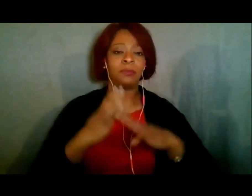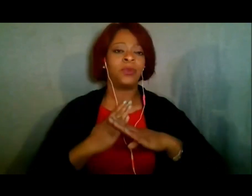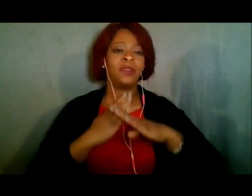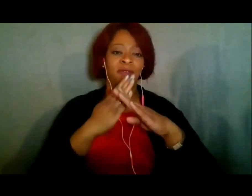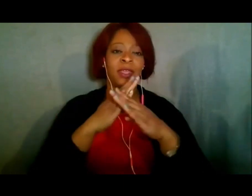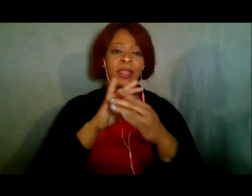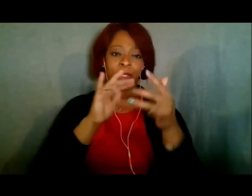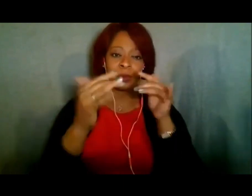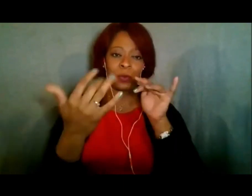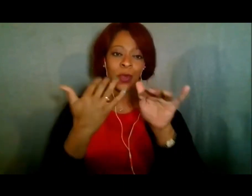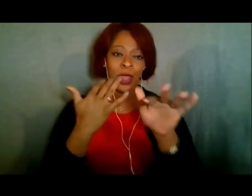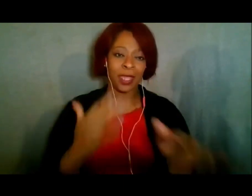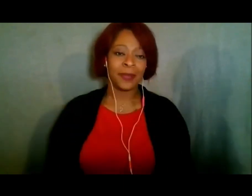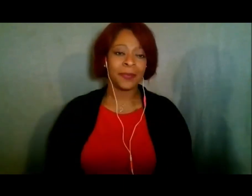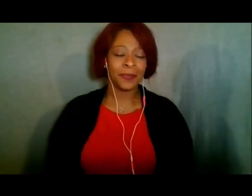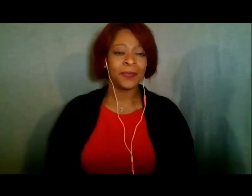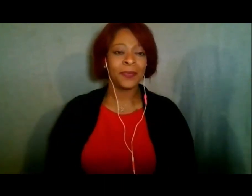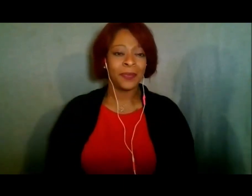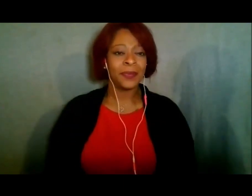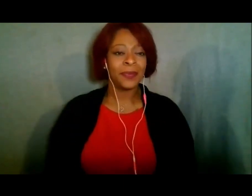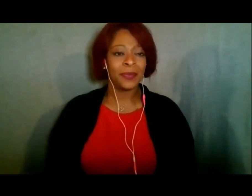spread.